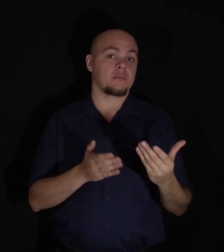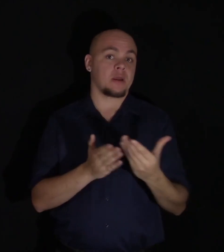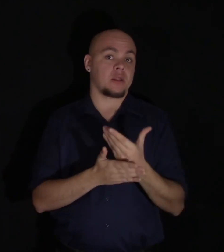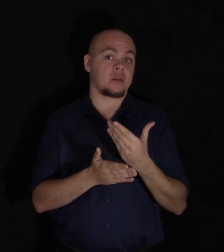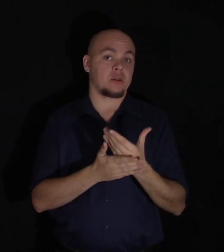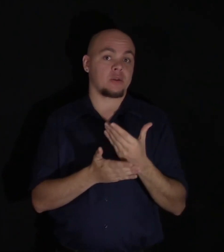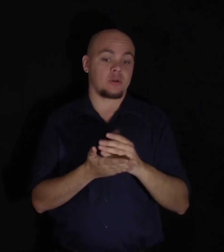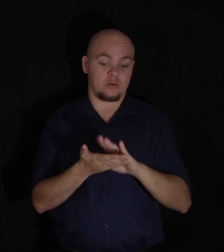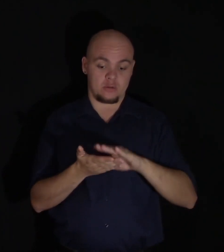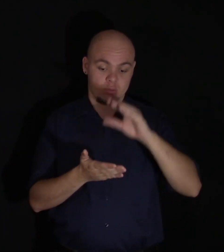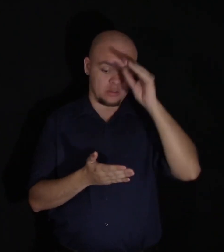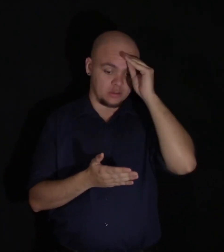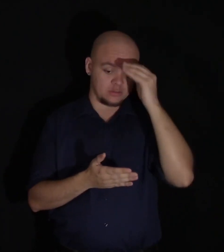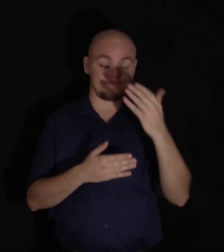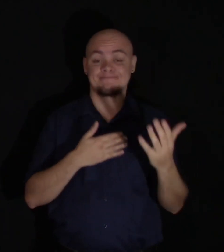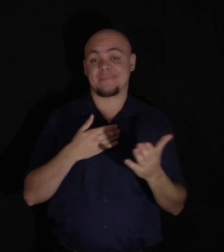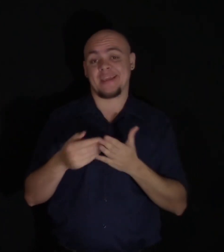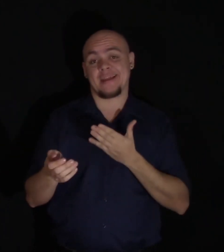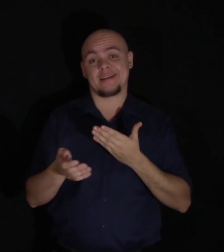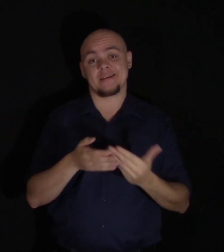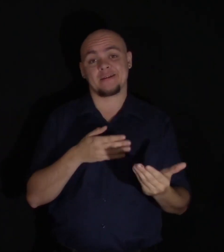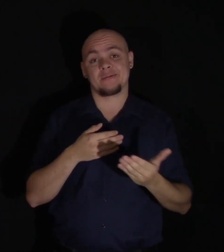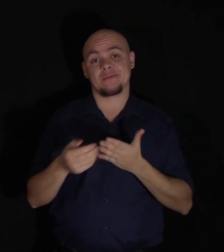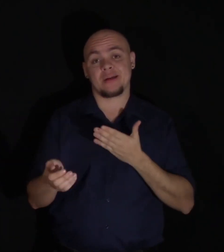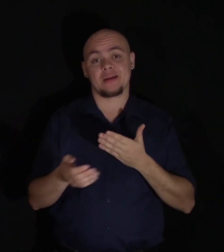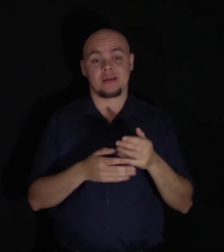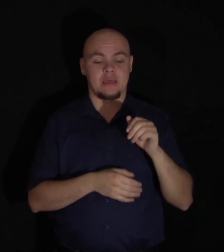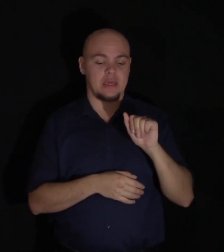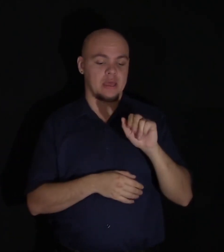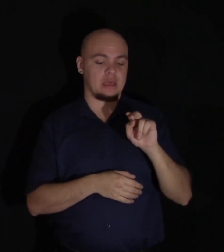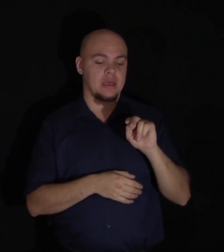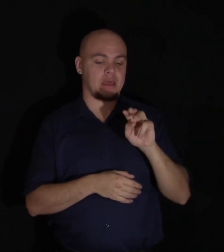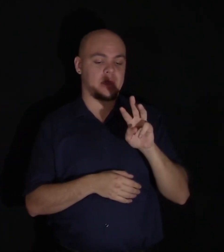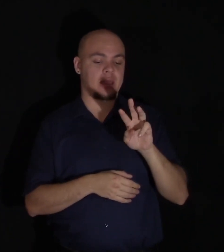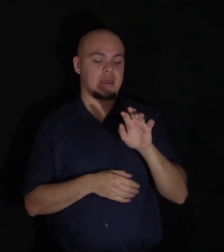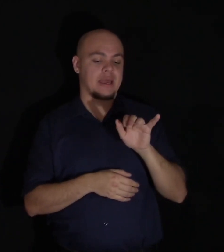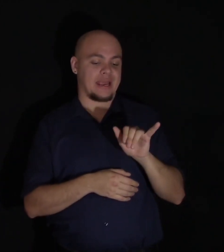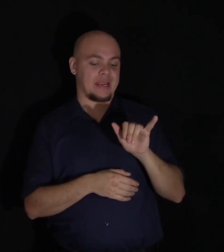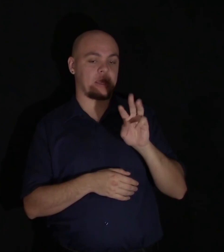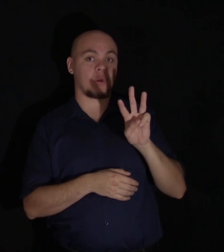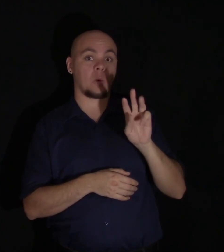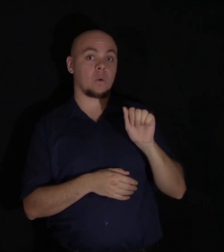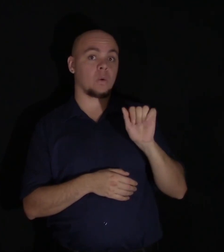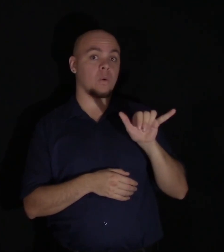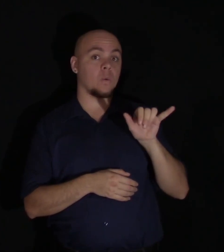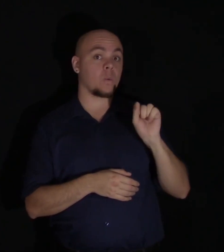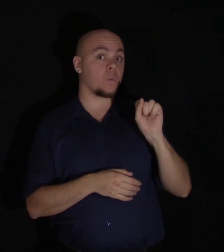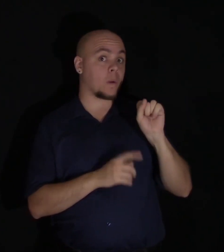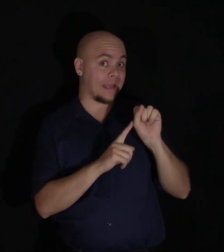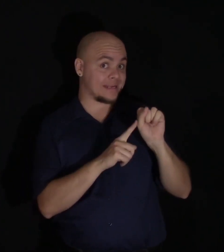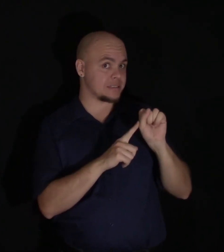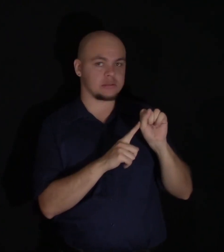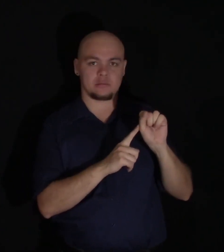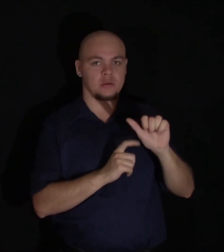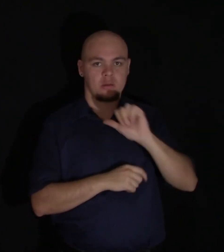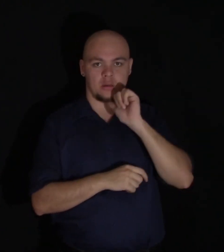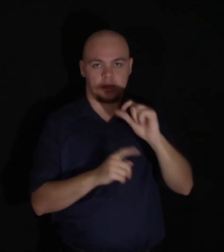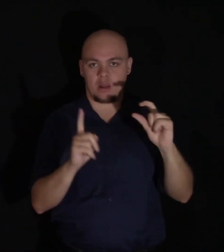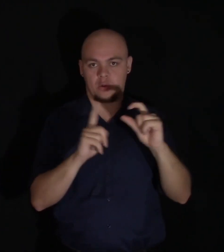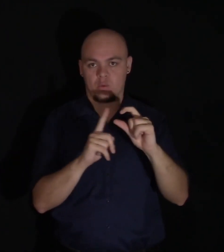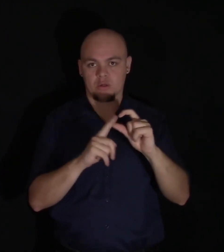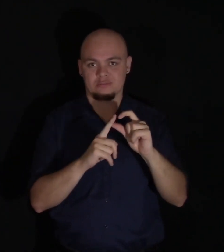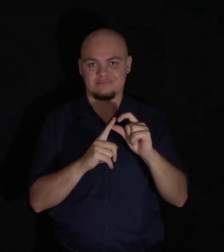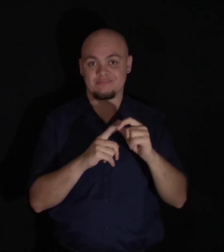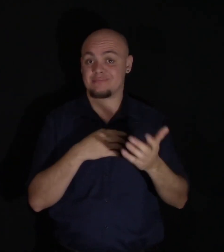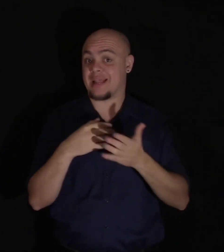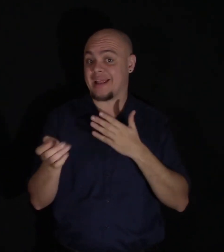is, anyways, is not a word at all. Anyways. So anyways, thank you